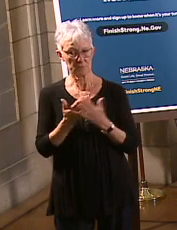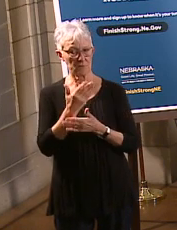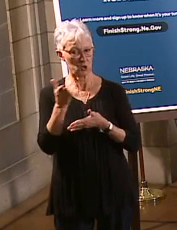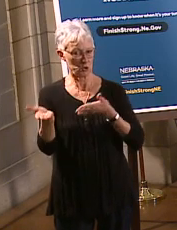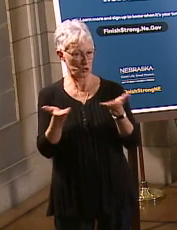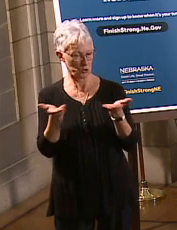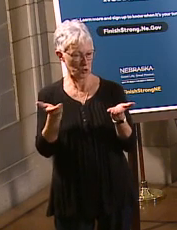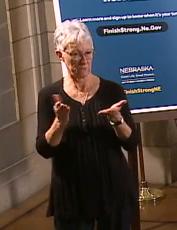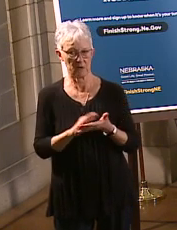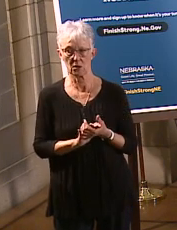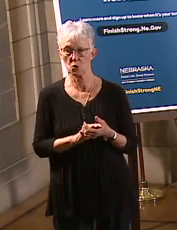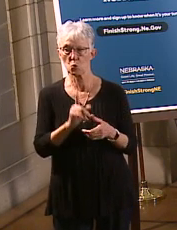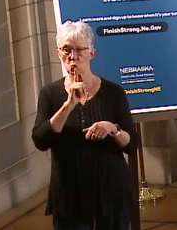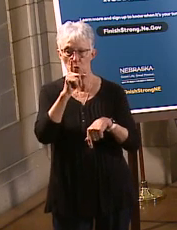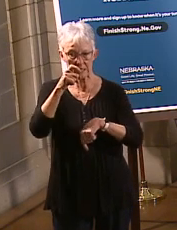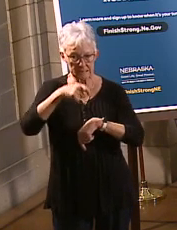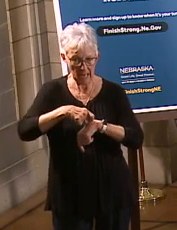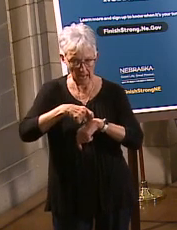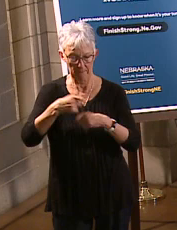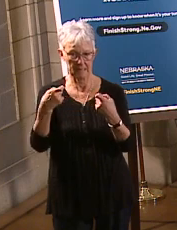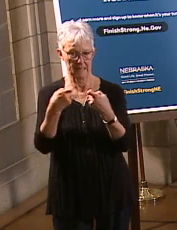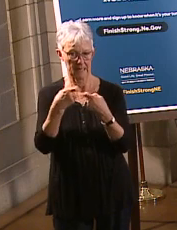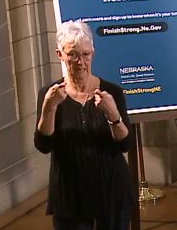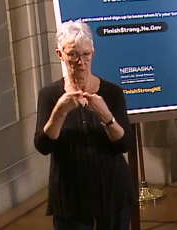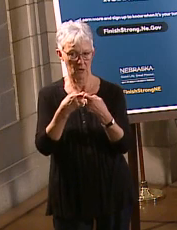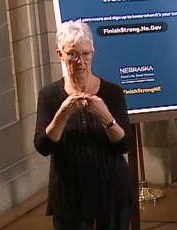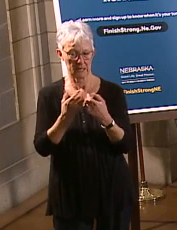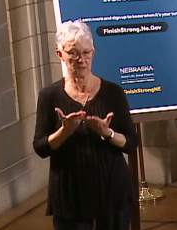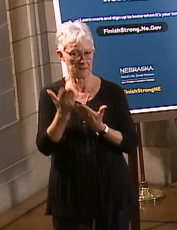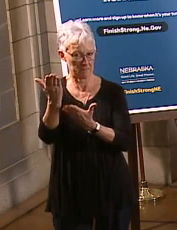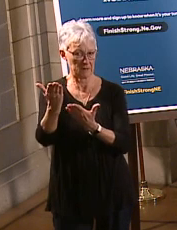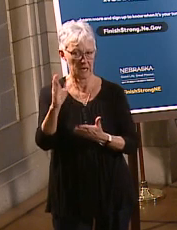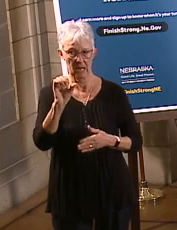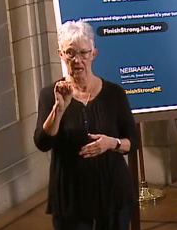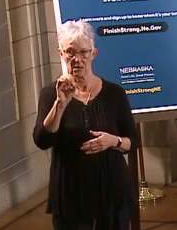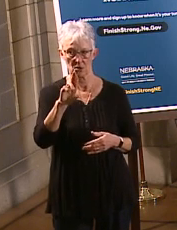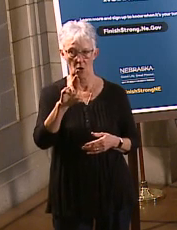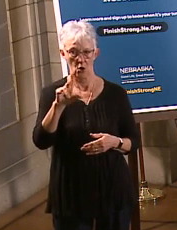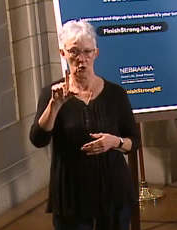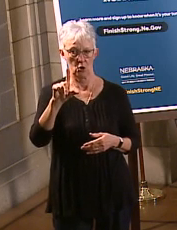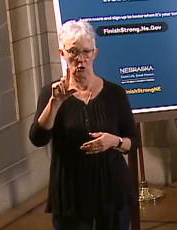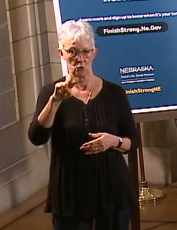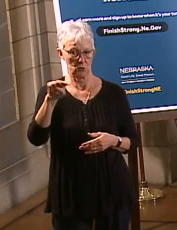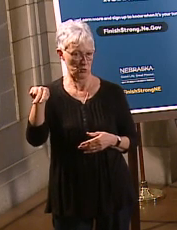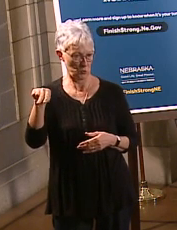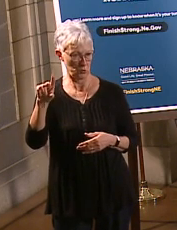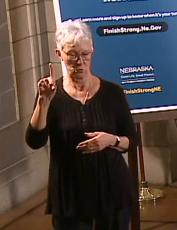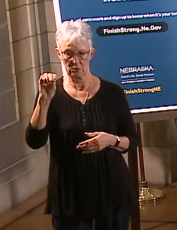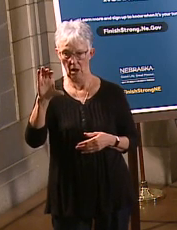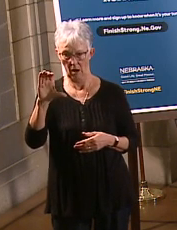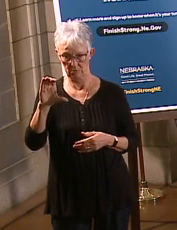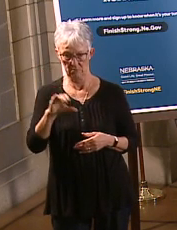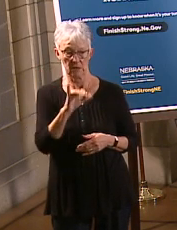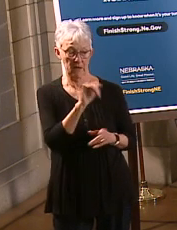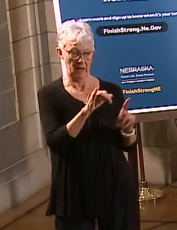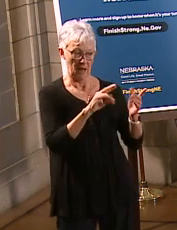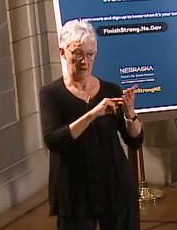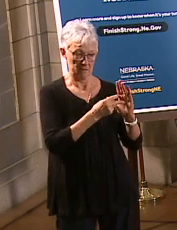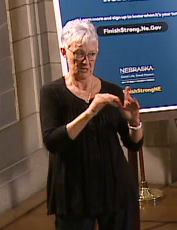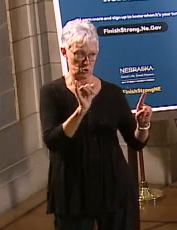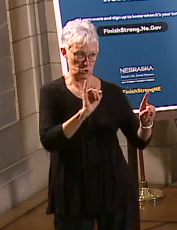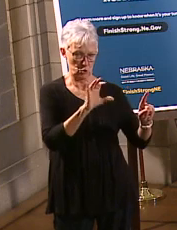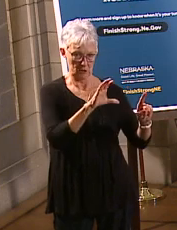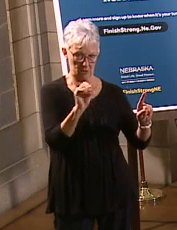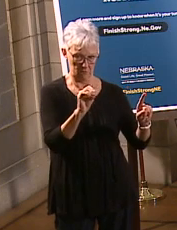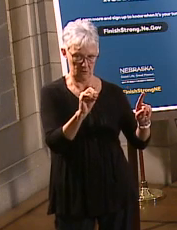real-time electronic submission of the SR22 document. This information is required to be filed by insurance companies in order for a person